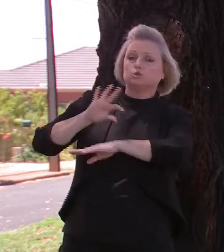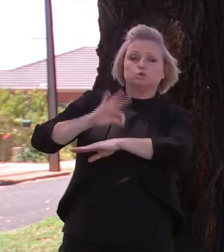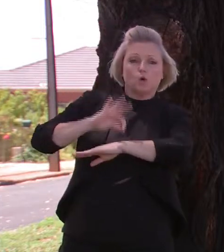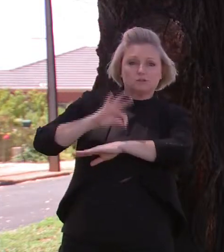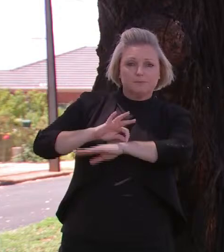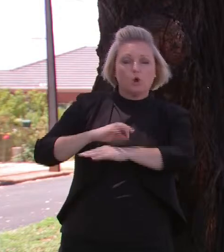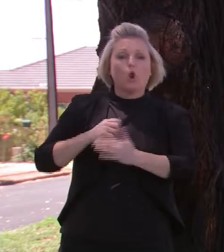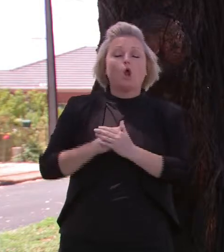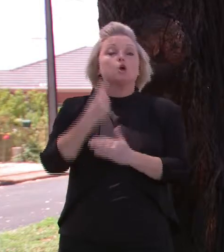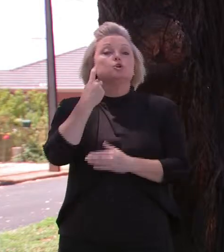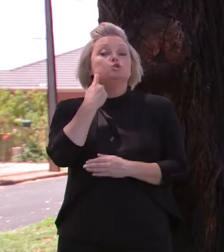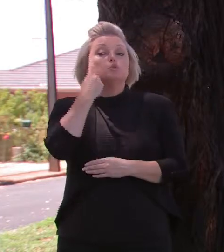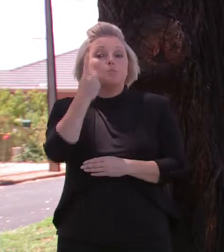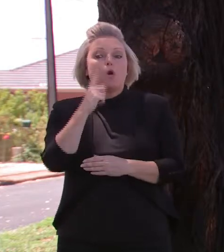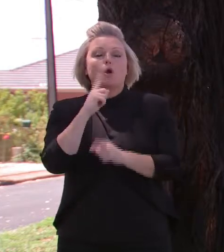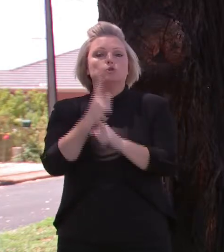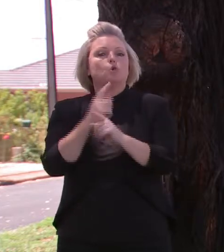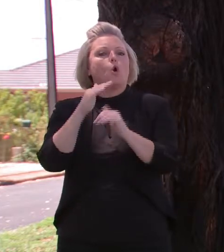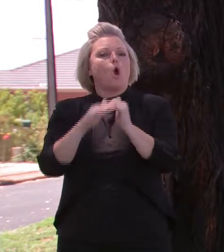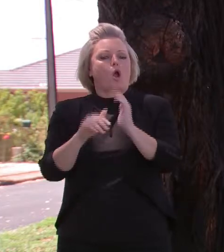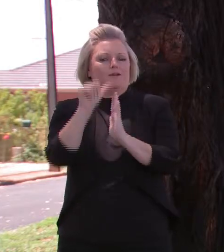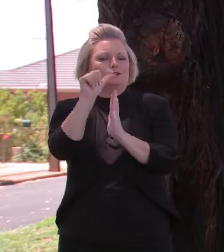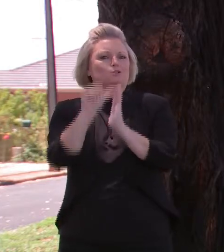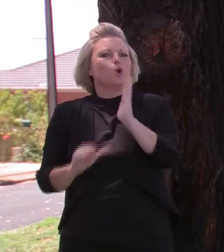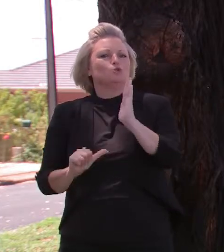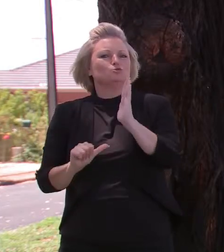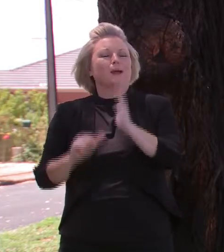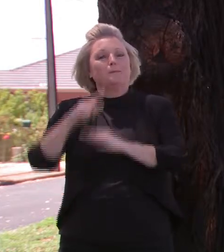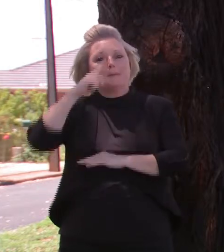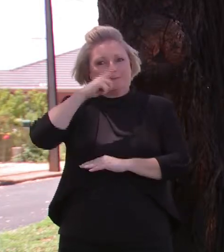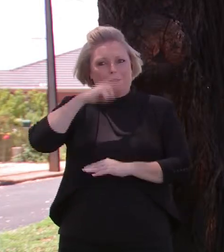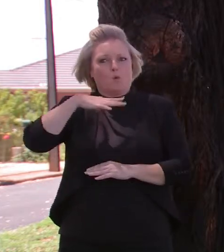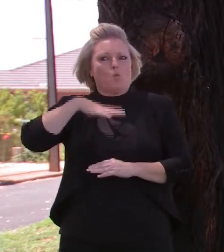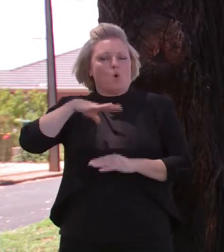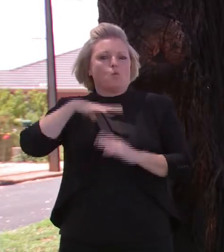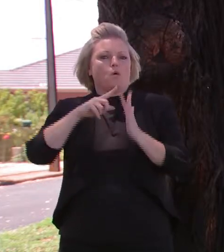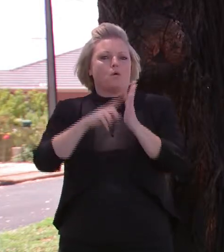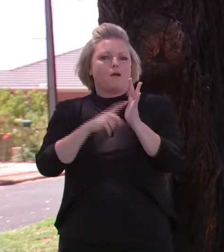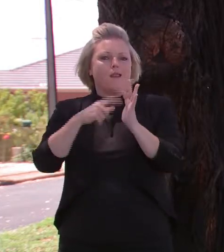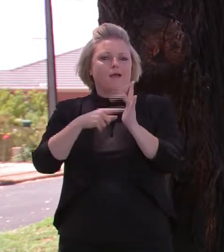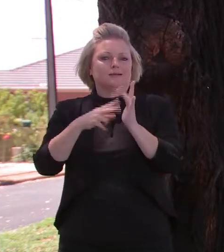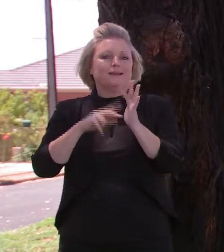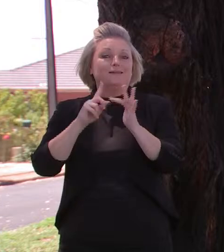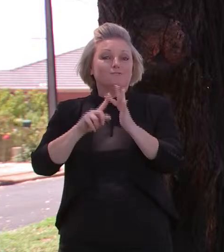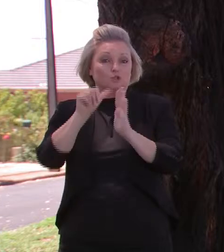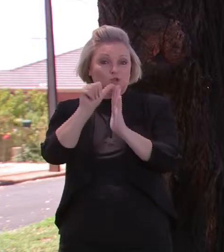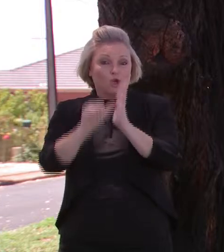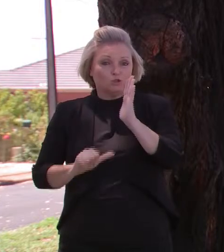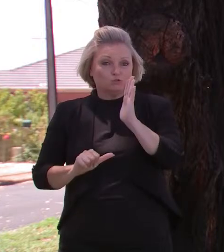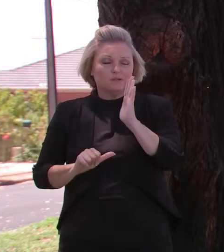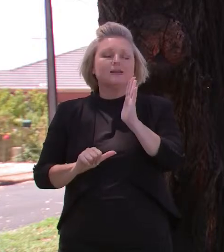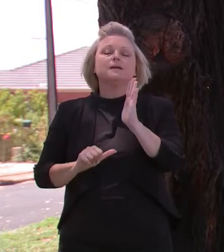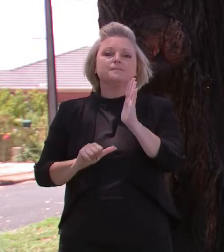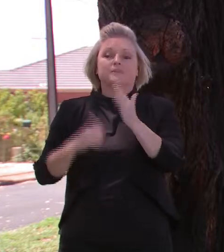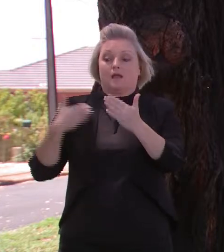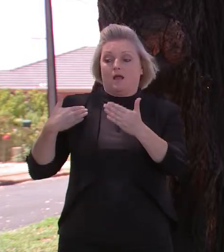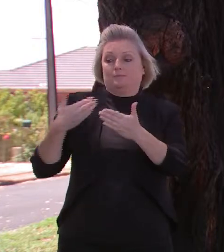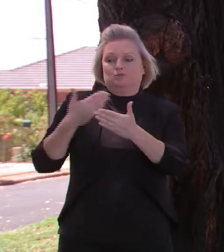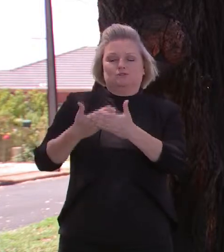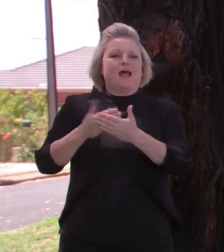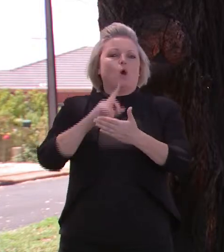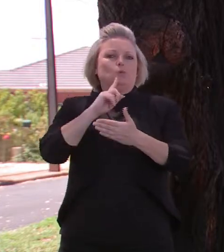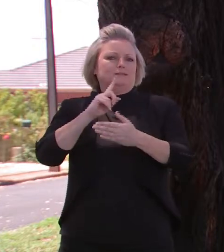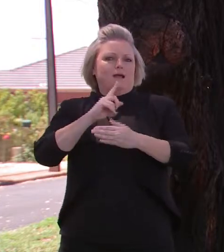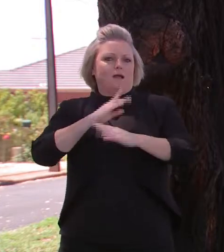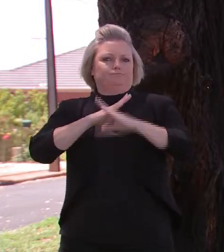surgery again tomorrow at the COVID Ready Committee. So what we've done is, of course, put those bans in place. Now,